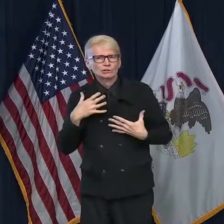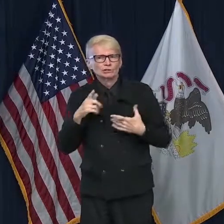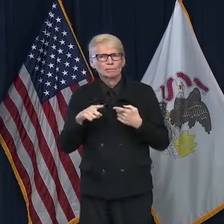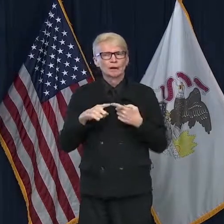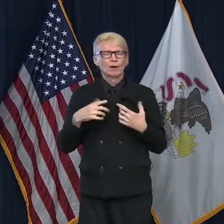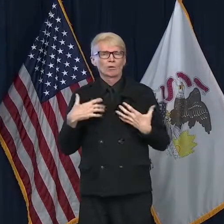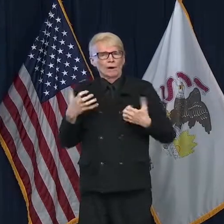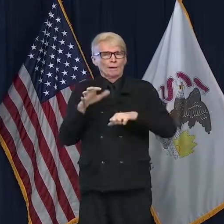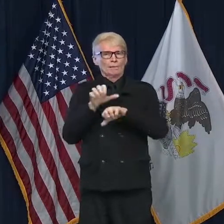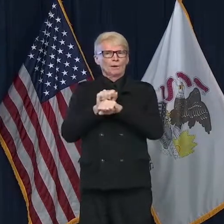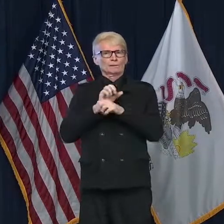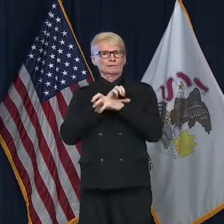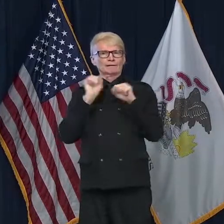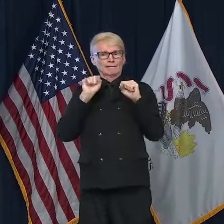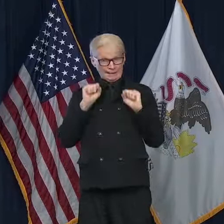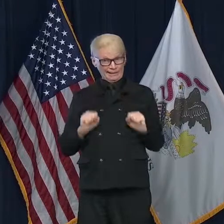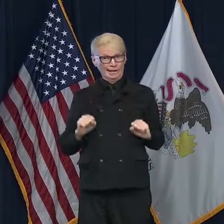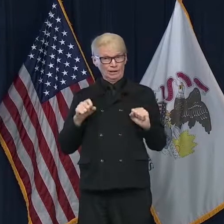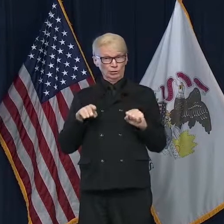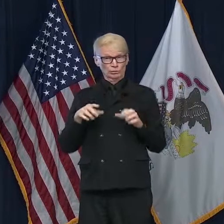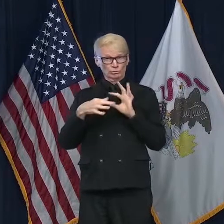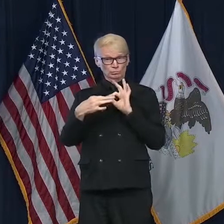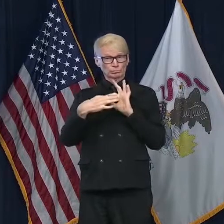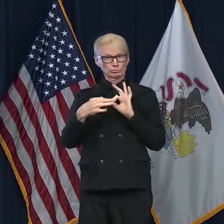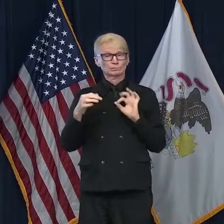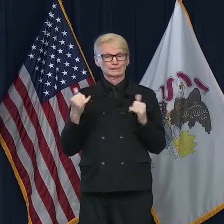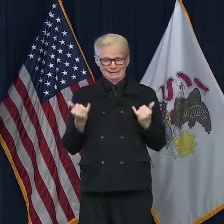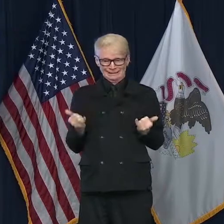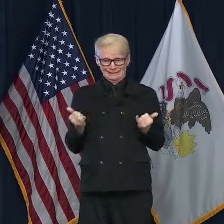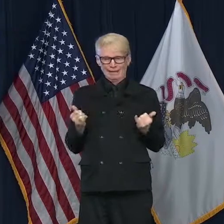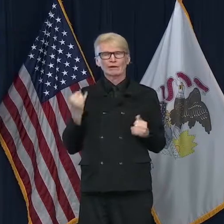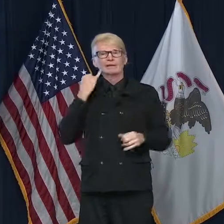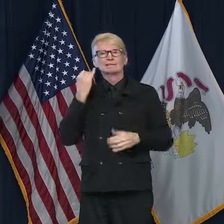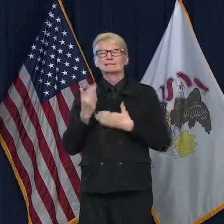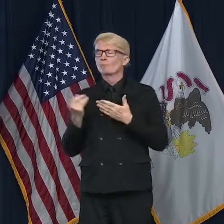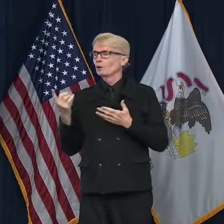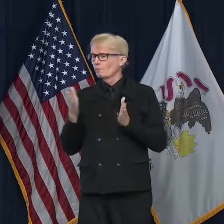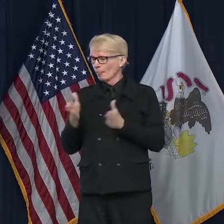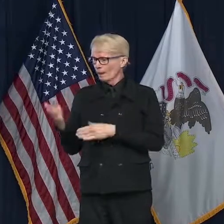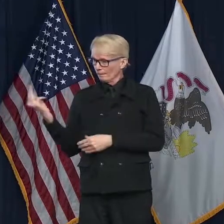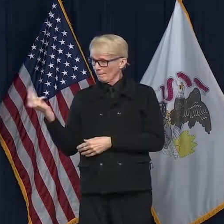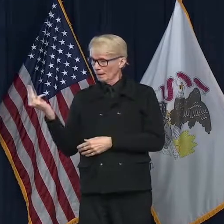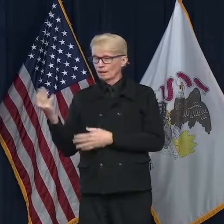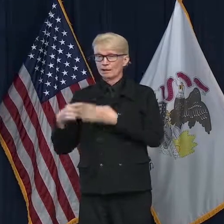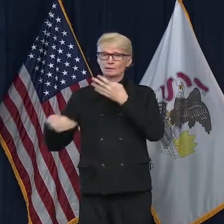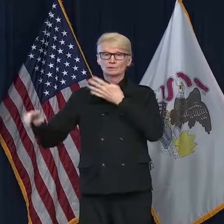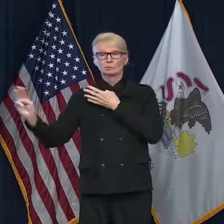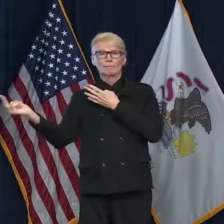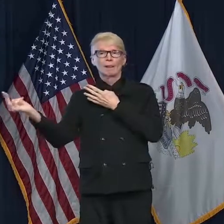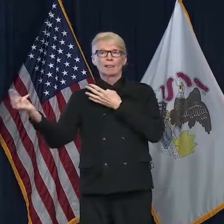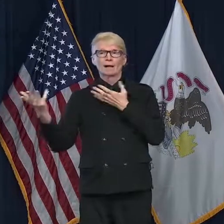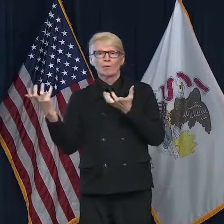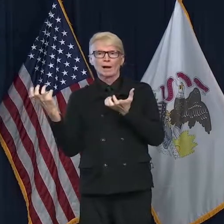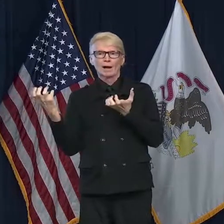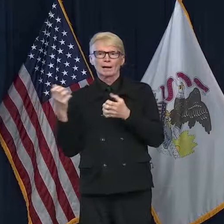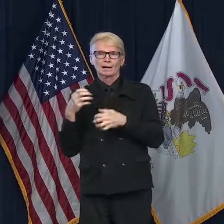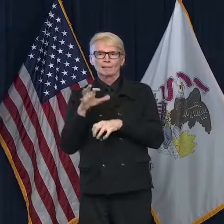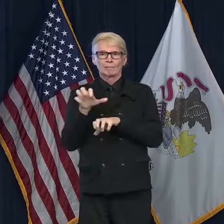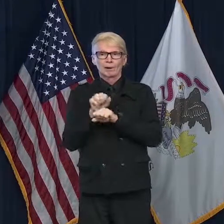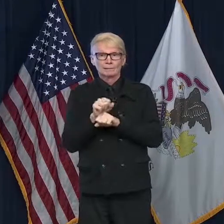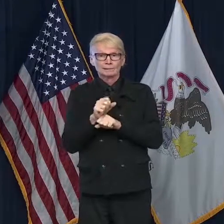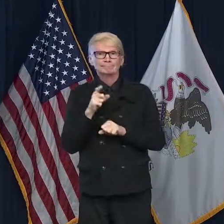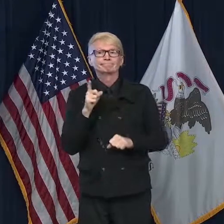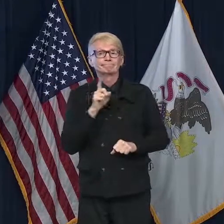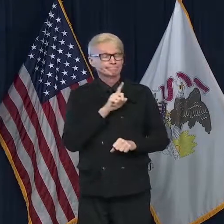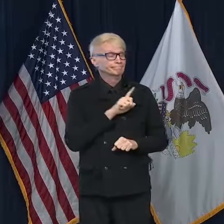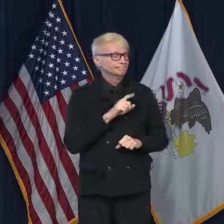security? Can you elaborate a little bit more on folks who right now want to plan their Monday or plan a week from Monday? Yeah, so just to be